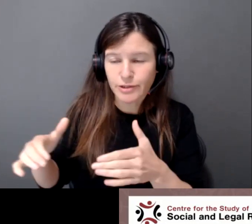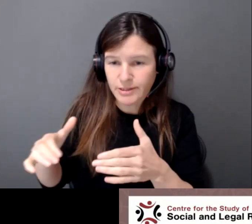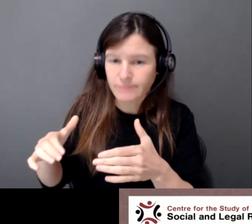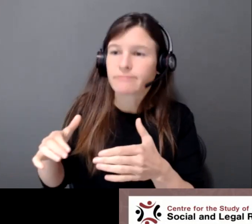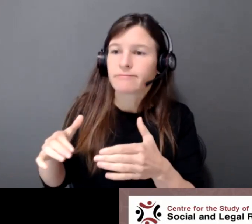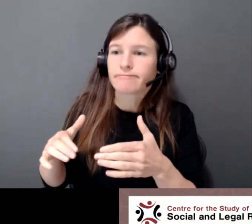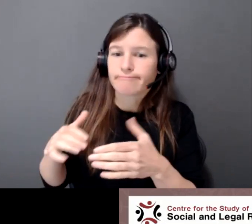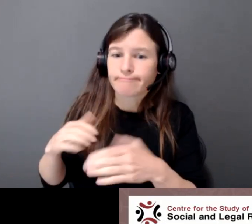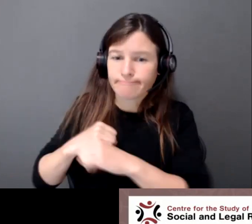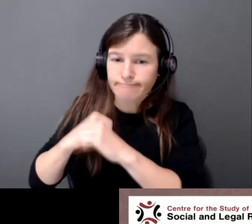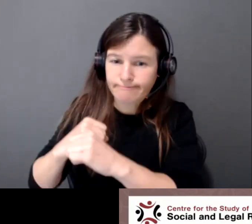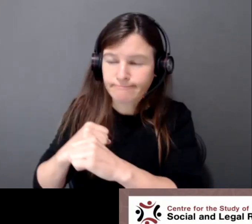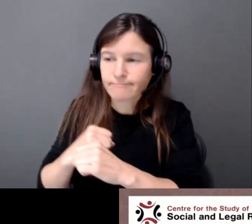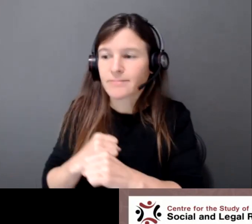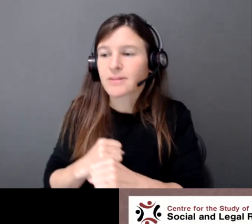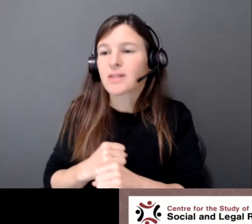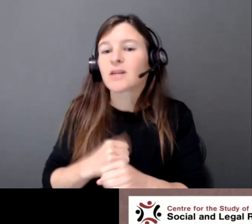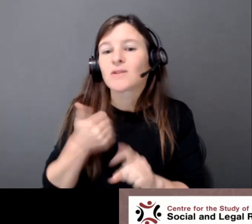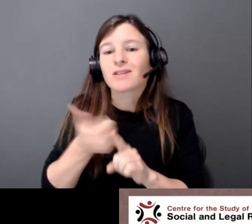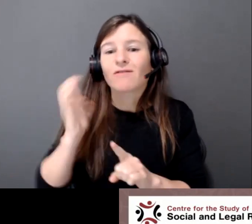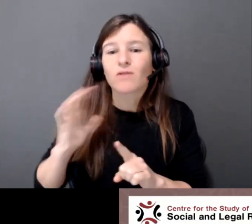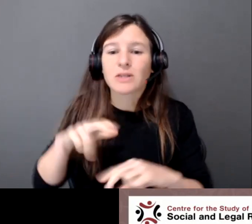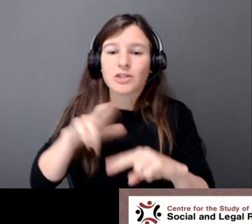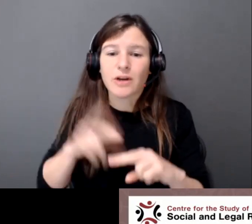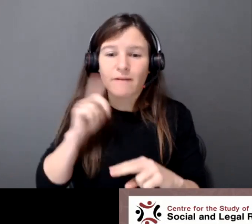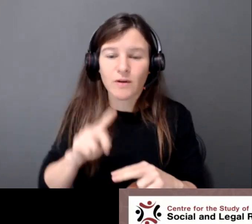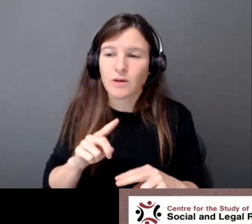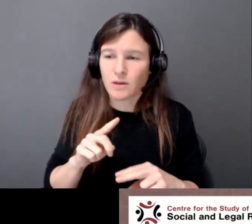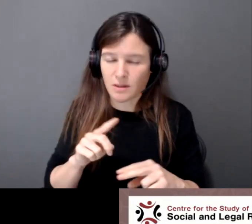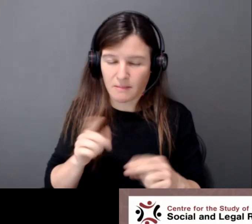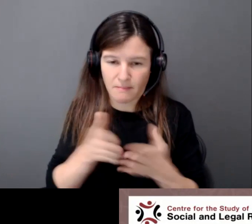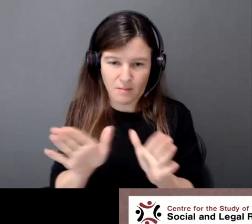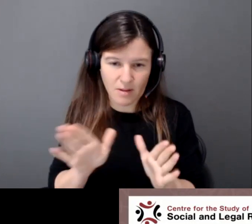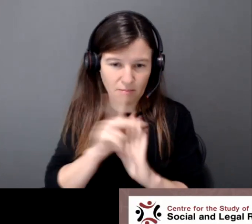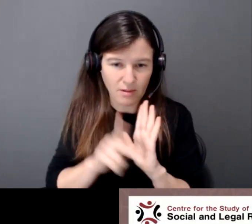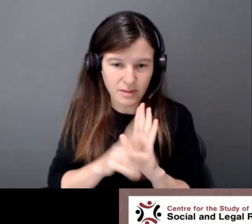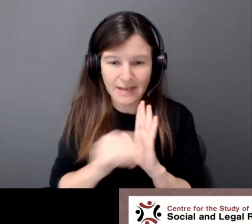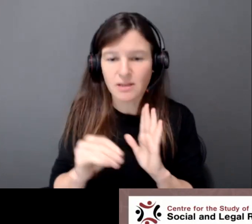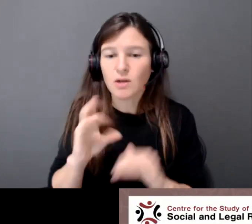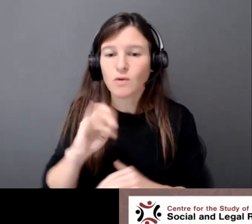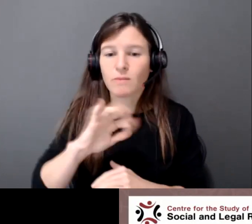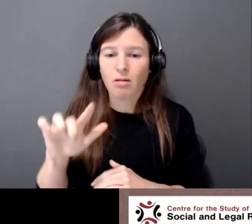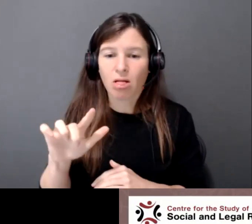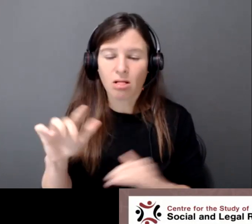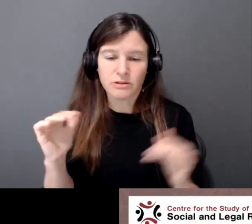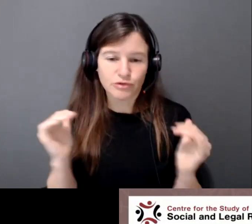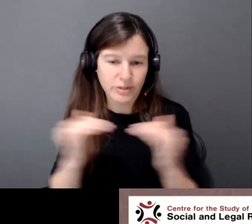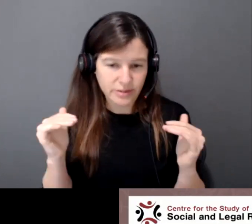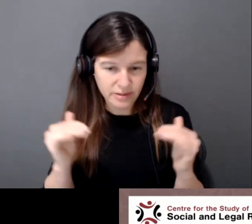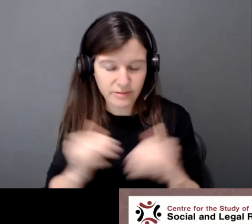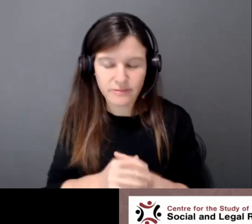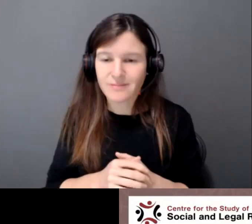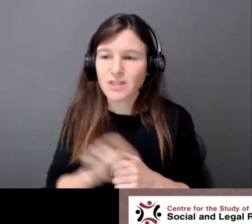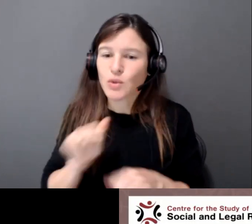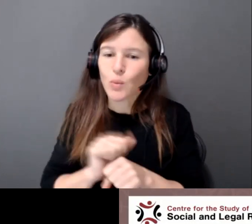research chair in public policy and criminal justice. She has spent over 2 decades